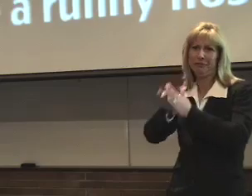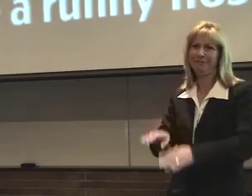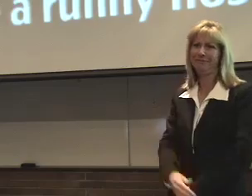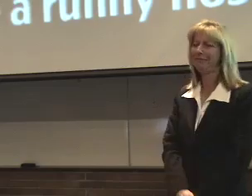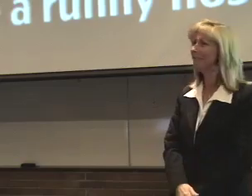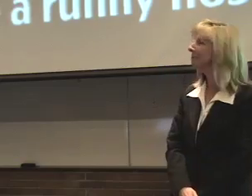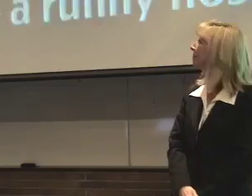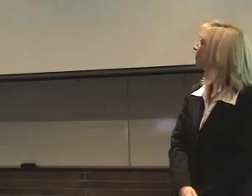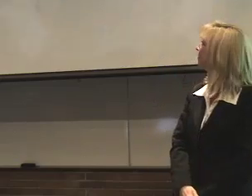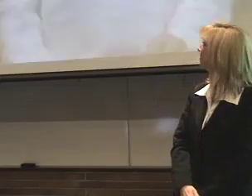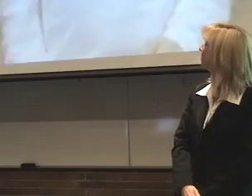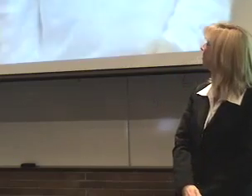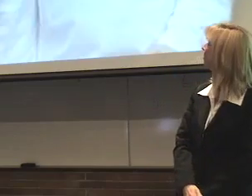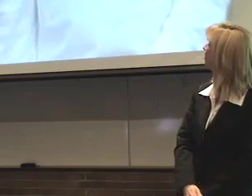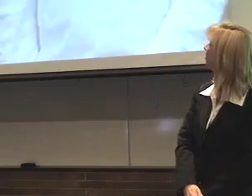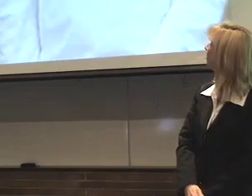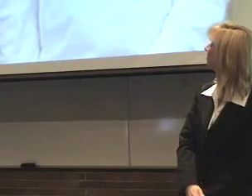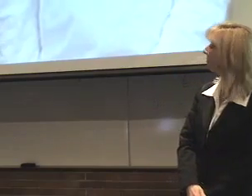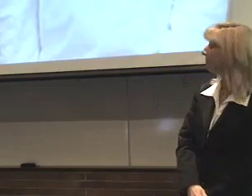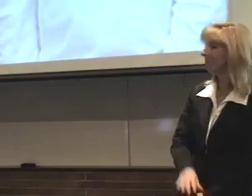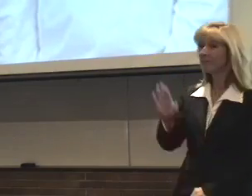I'm very sick. I have a runny nose. The key word here was run.